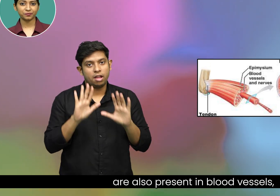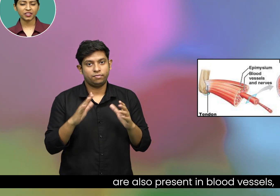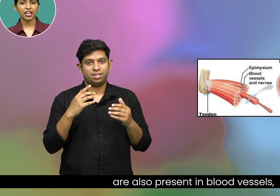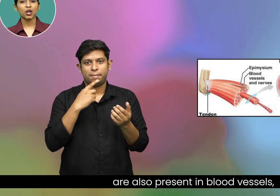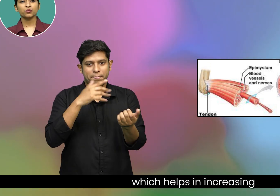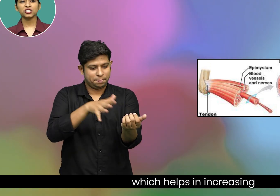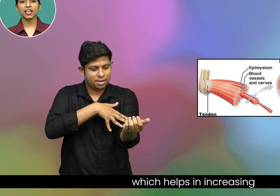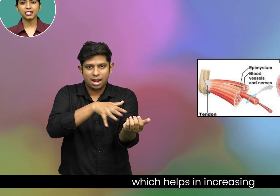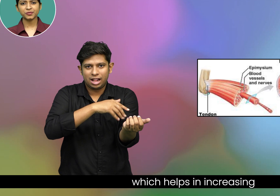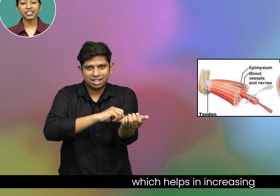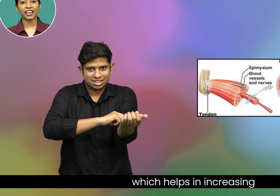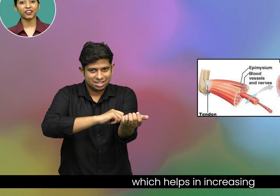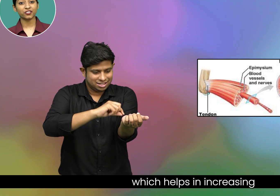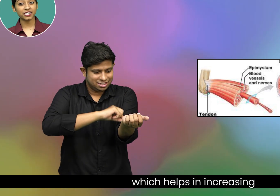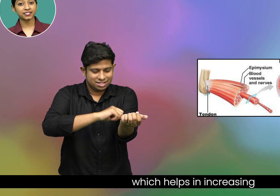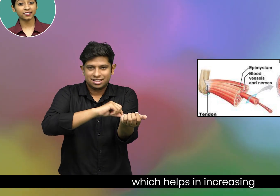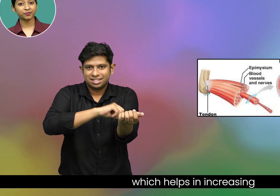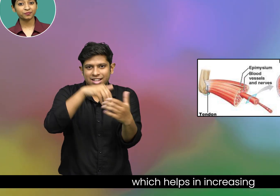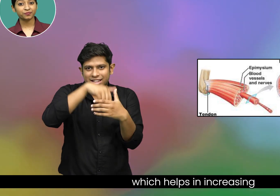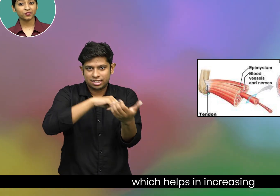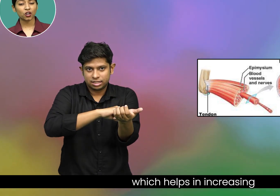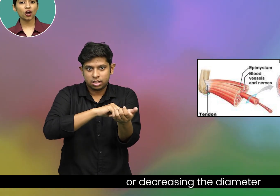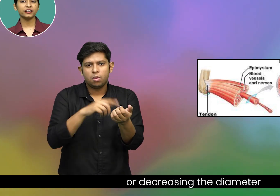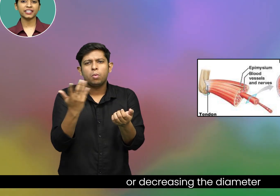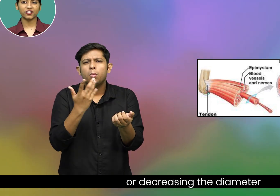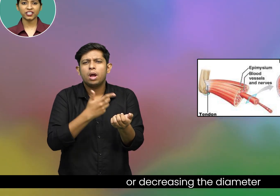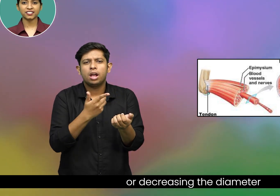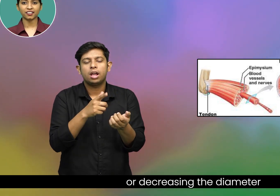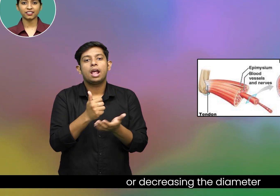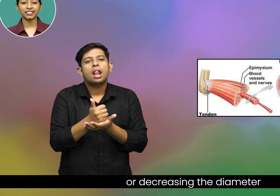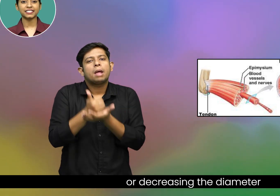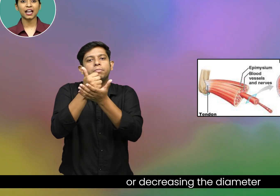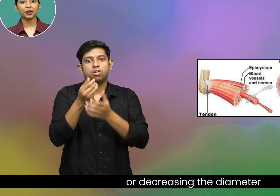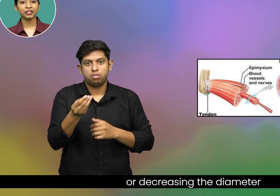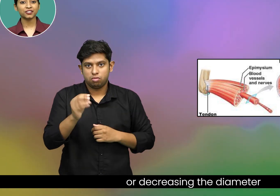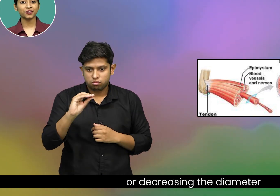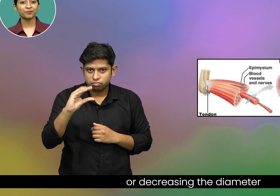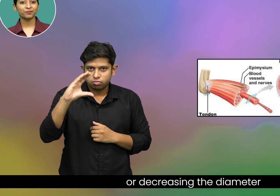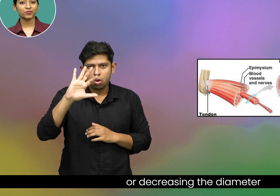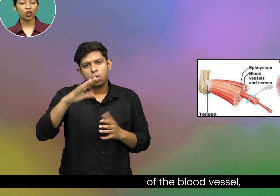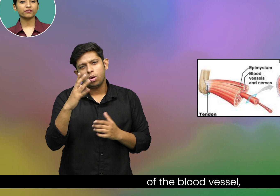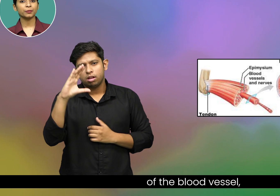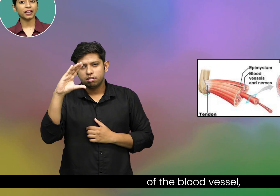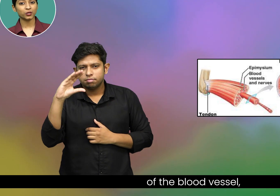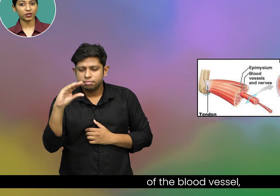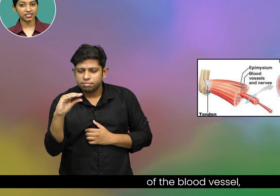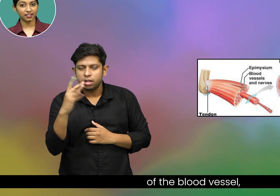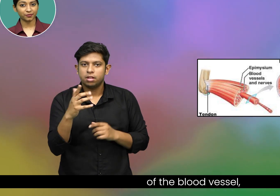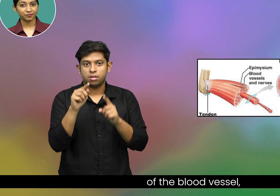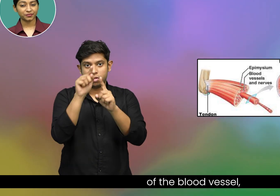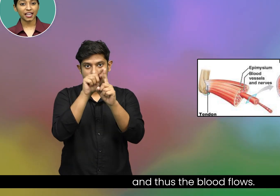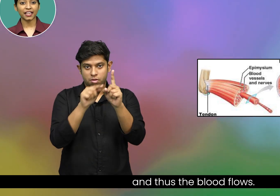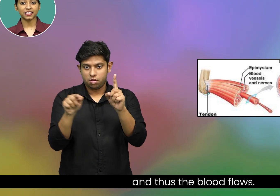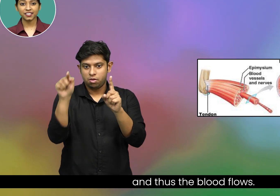vessels, which helps in increasing or decreasing the diameter of the blood